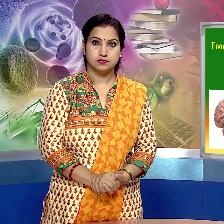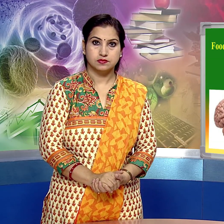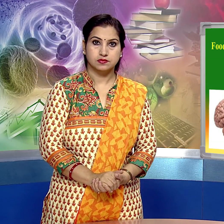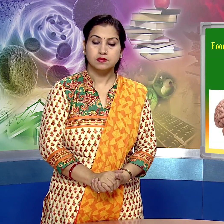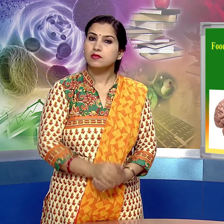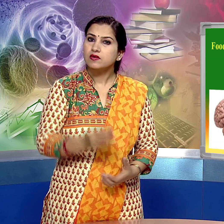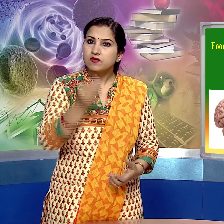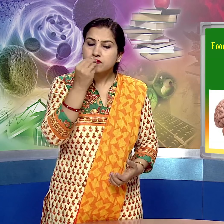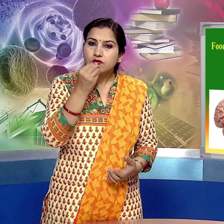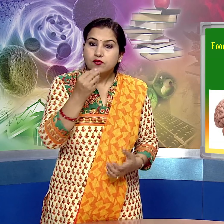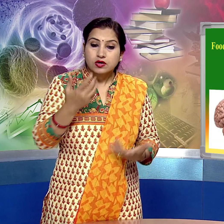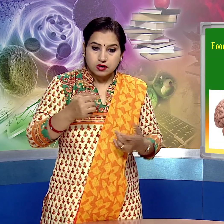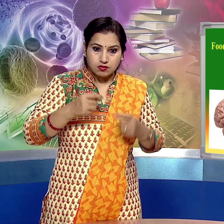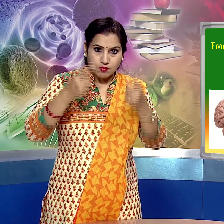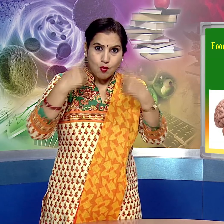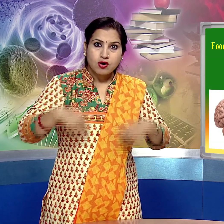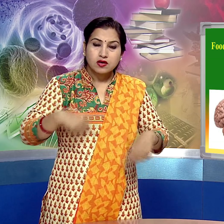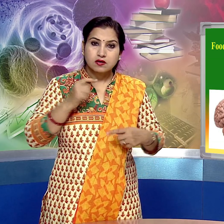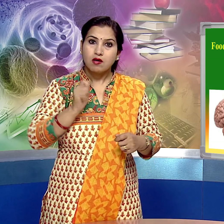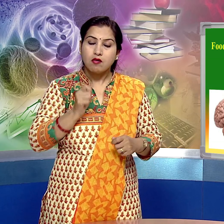Food regulates body processes.